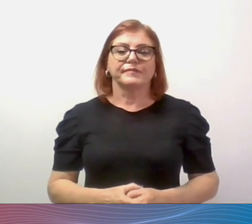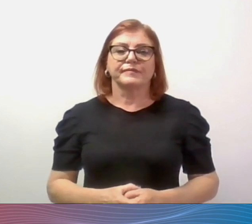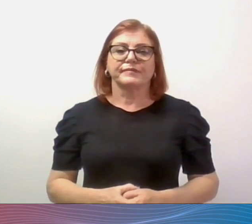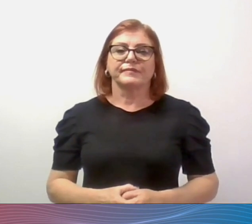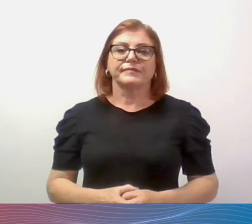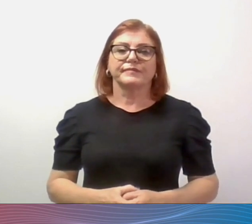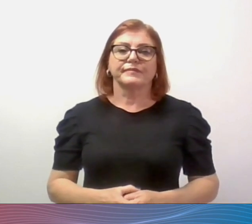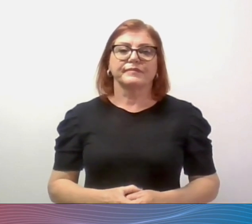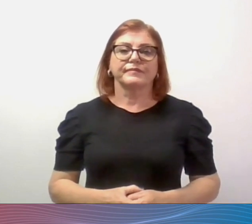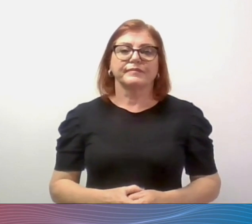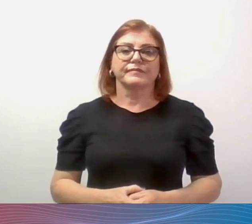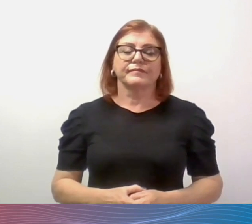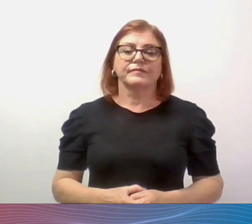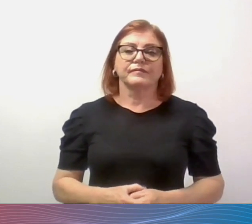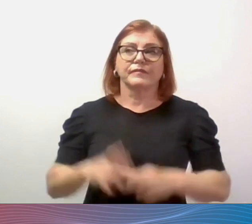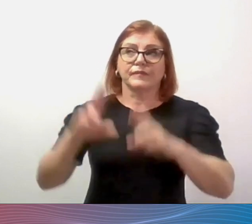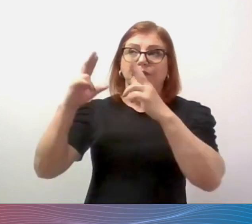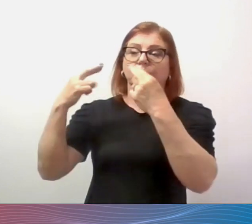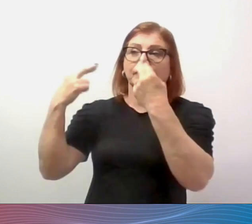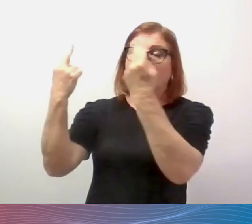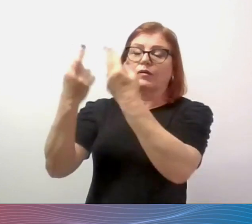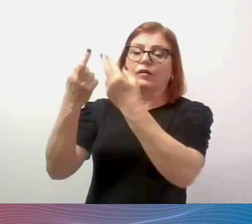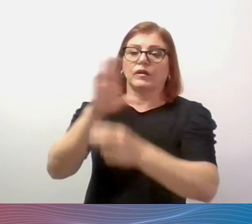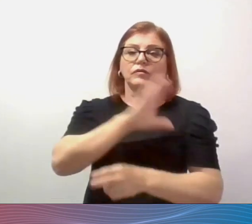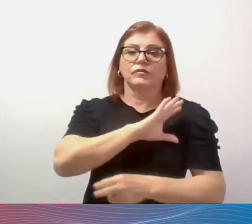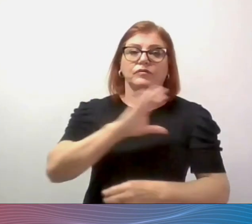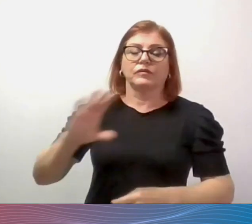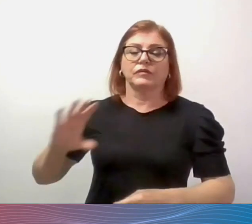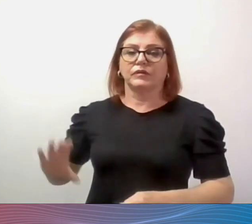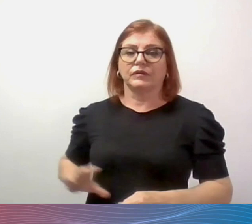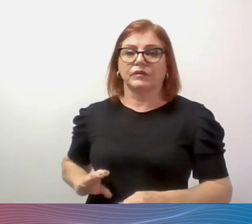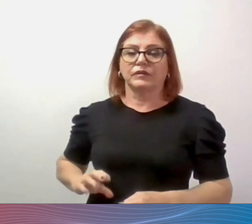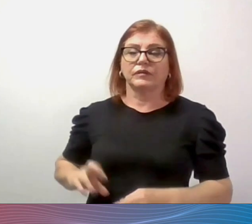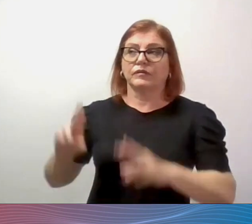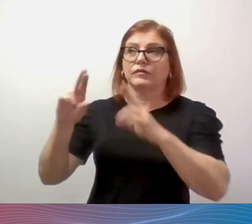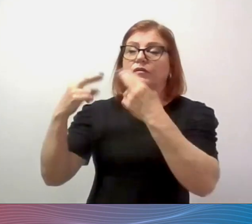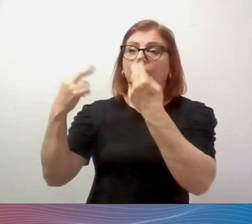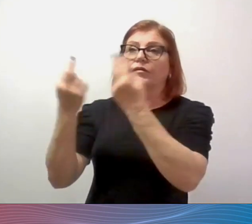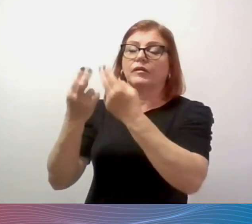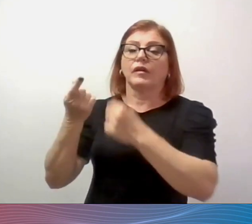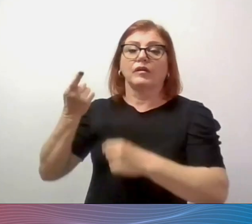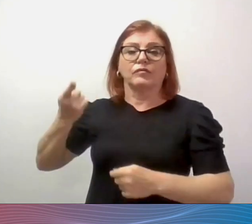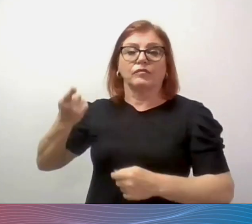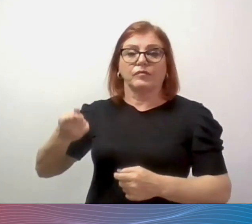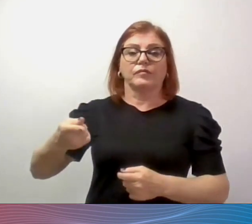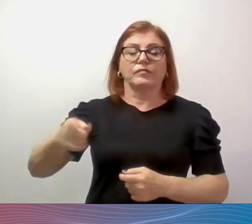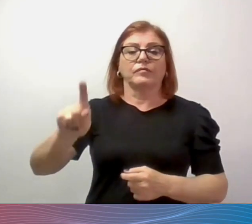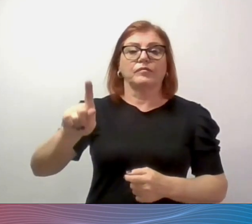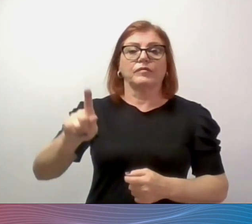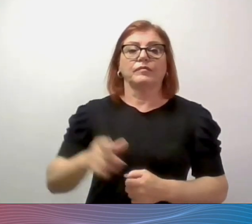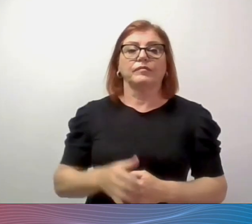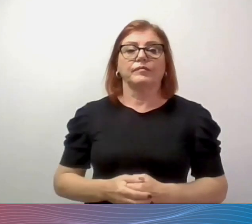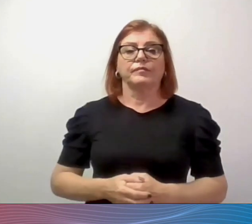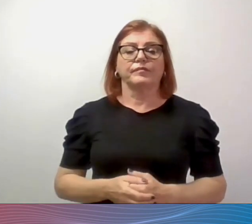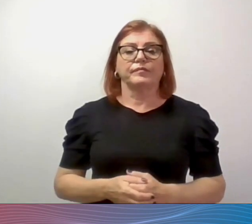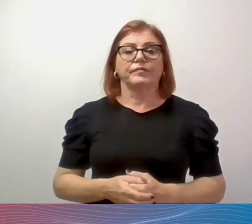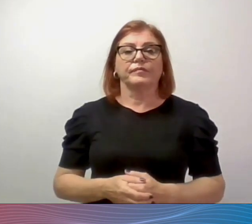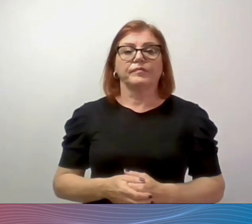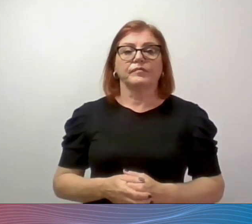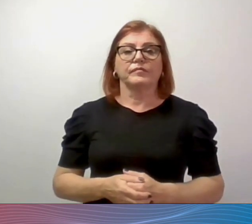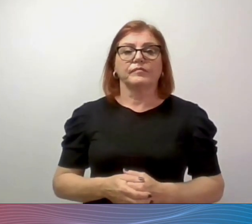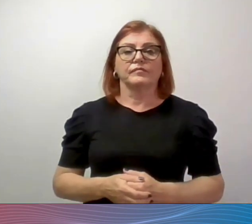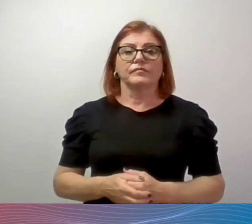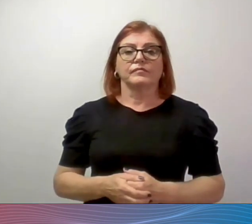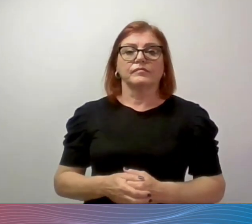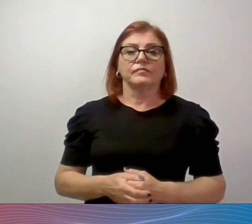reino de Cristo aqui é o reino milenar. And the kingdom here is the millennial kingdom. Em que os vencedores reinarão com Cristo por